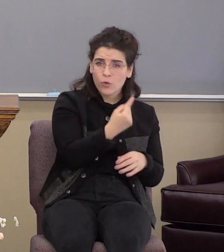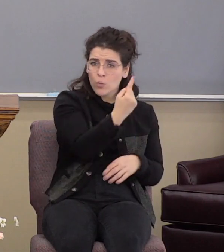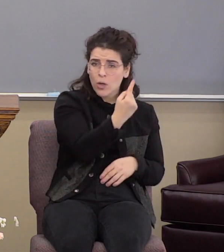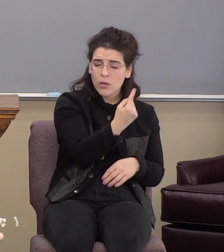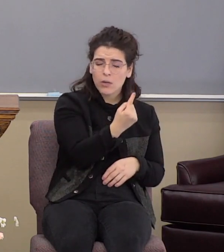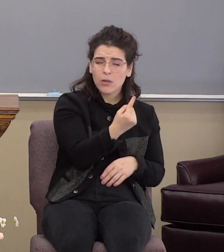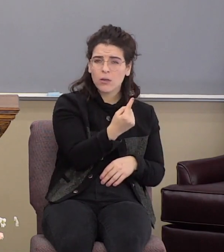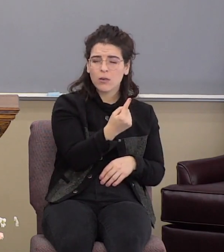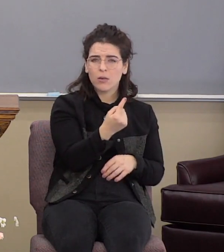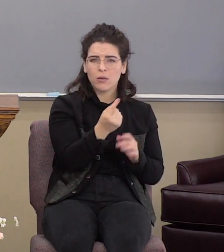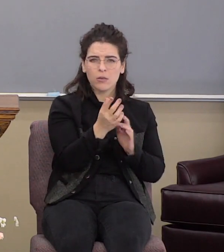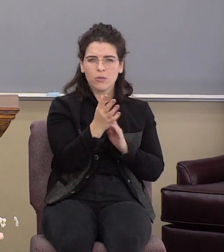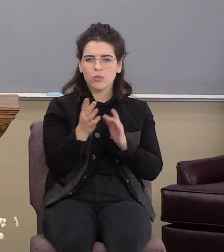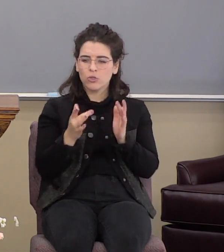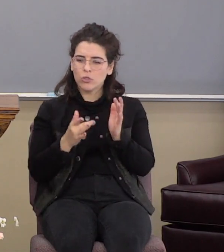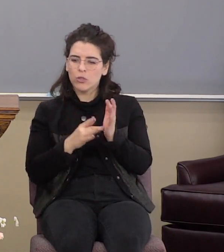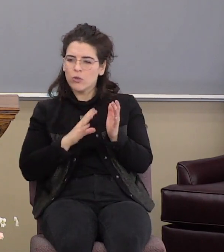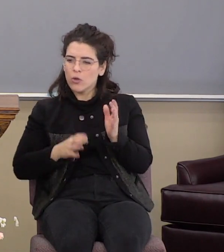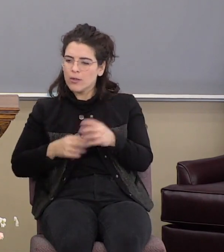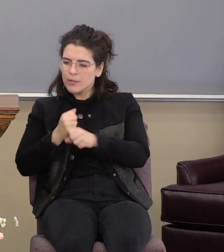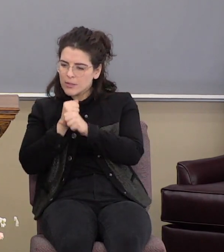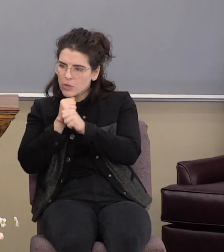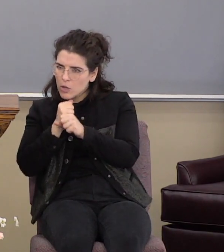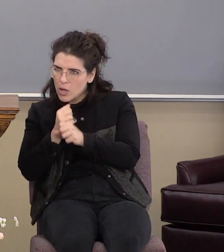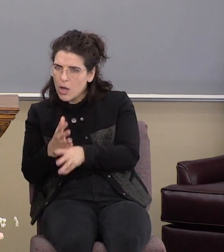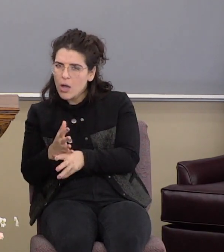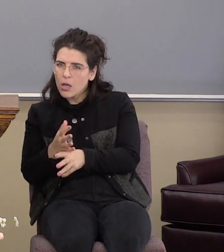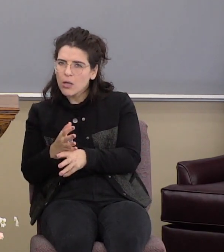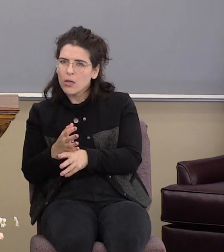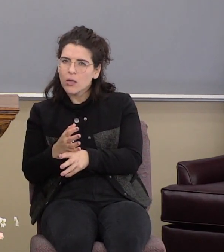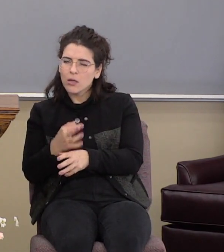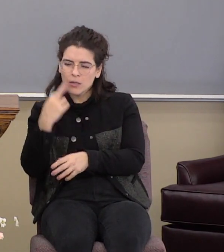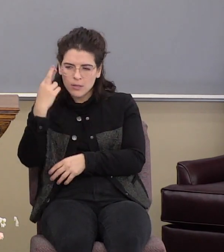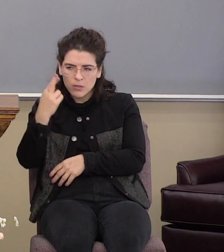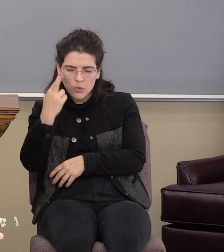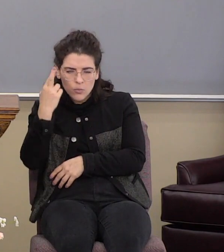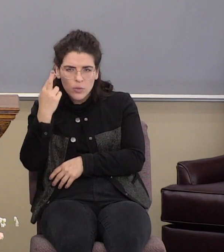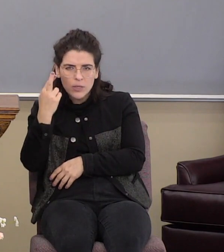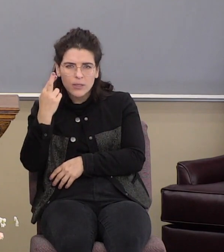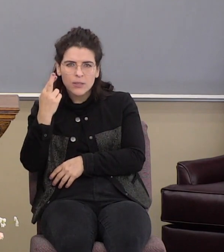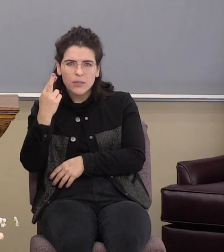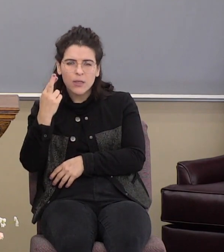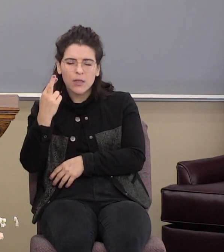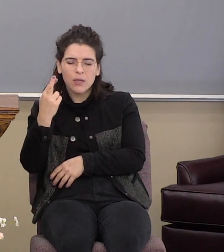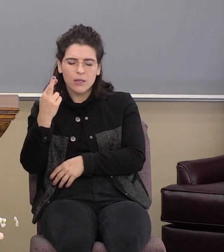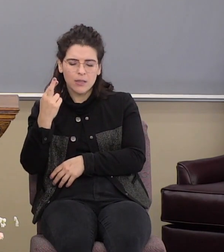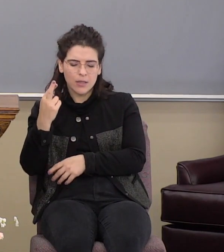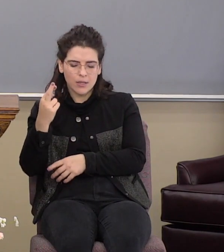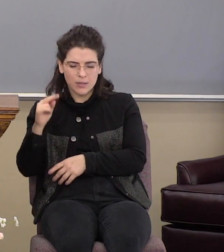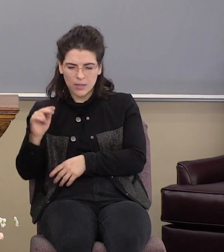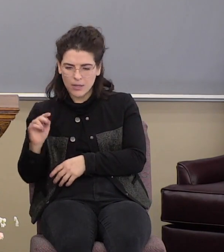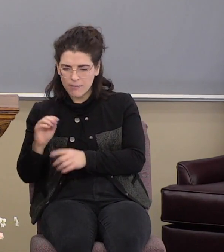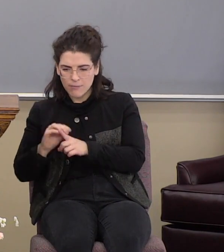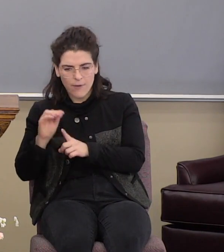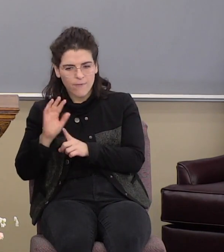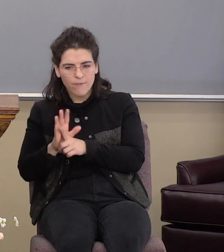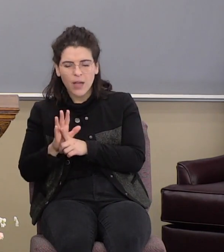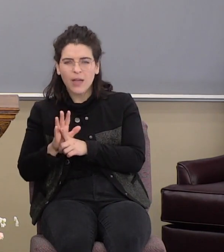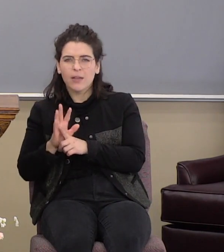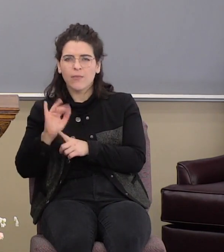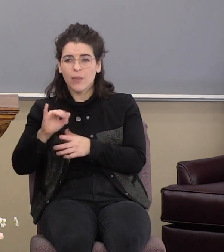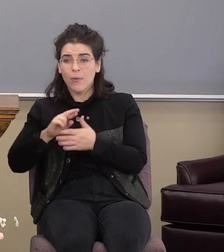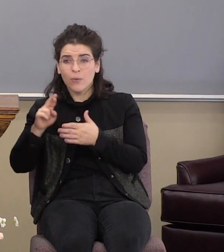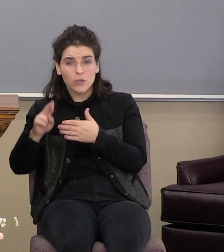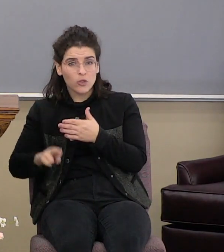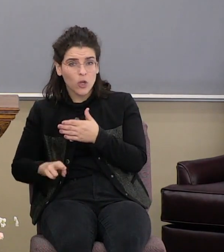Jesus is the cause. He's the reason. He's the effect that